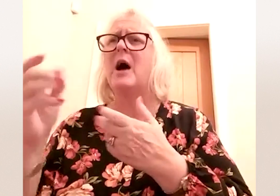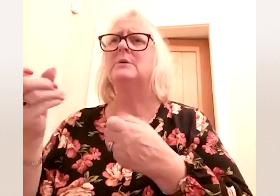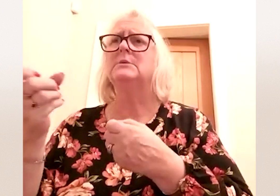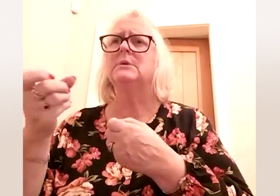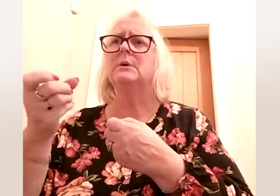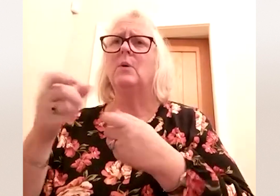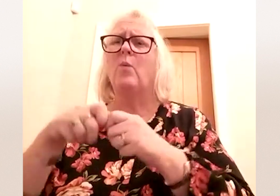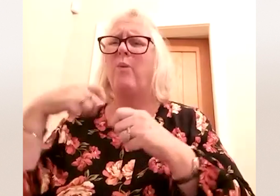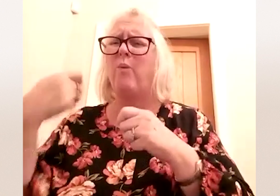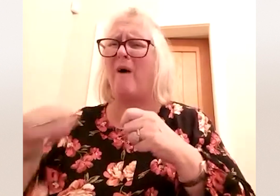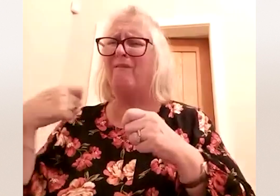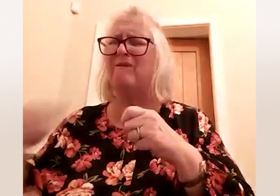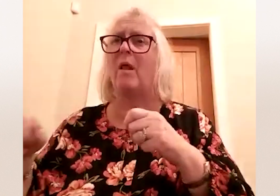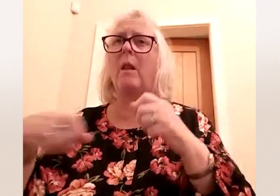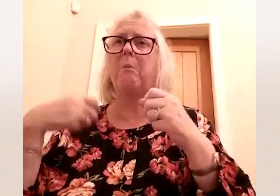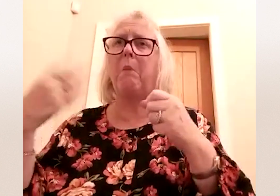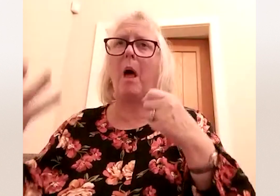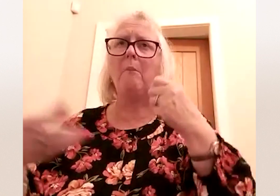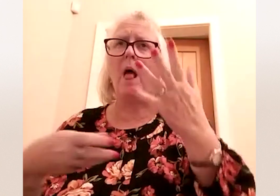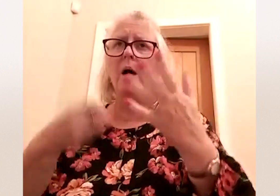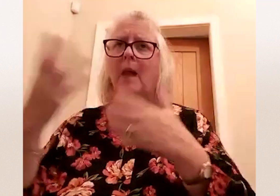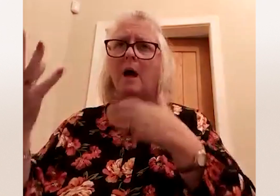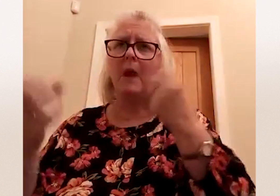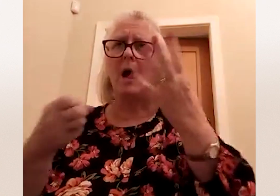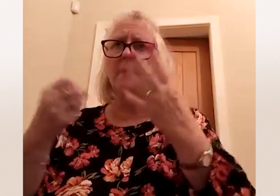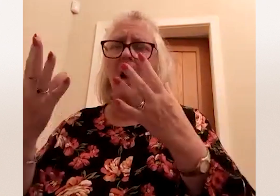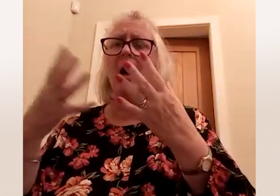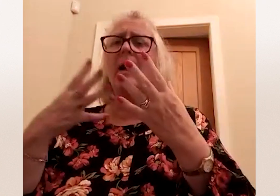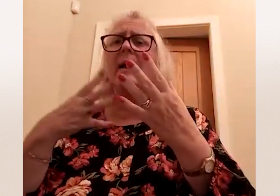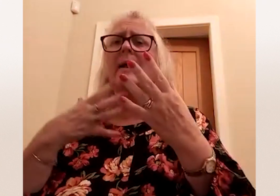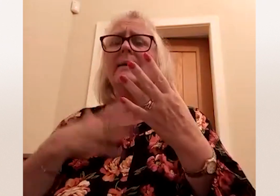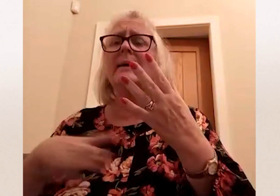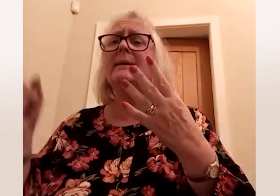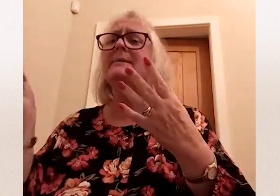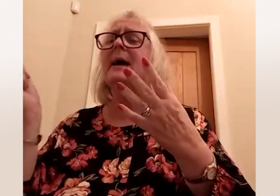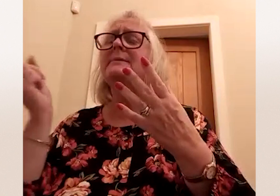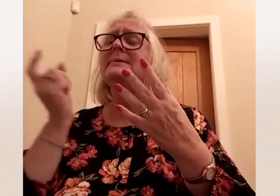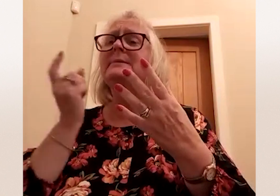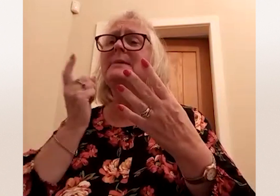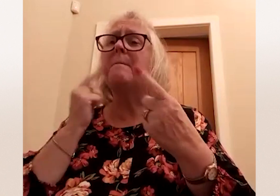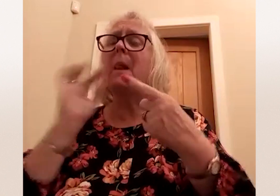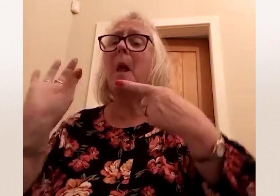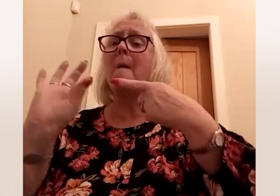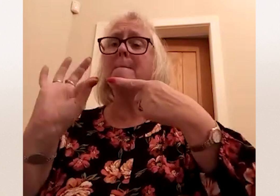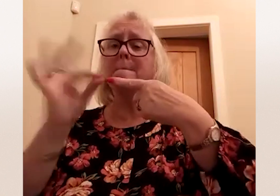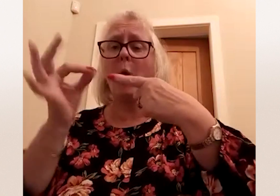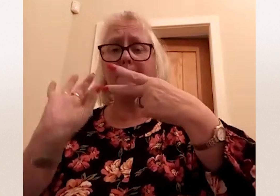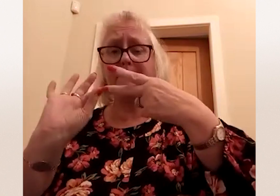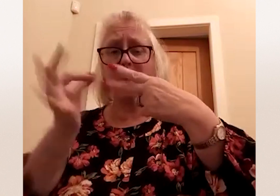been really clear with the information. There was a lot of waffle in there. There was a lot of confusing information that's conflicting. You really